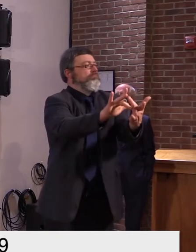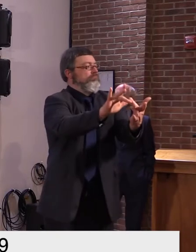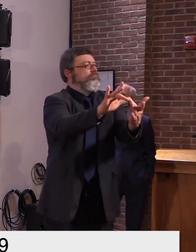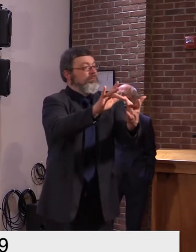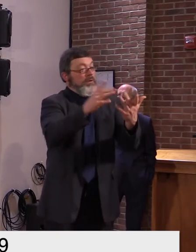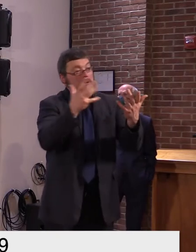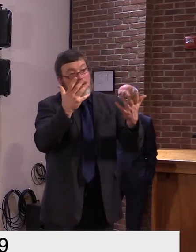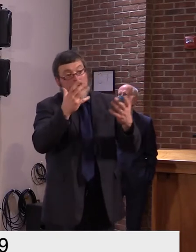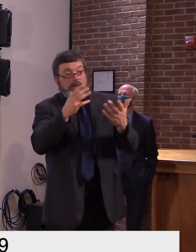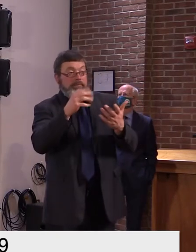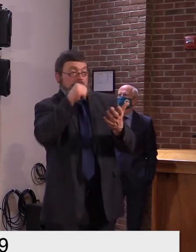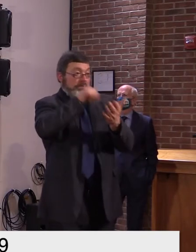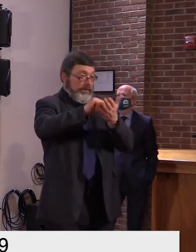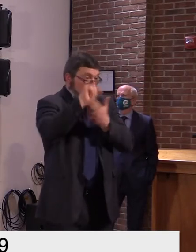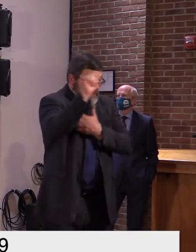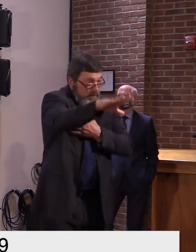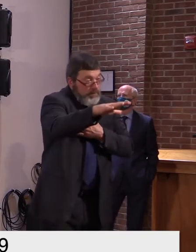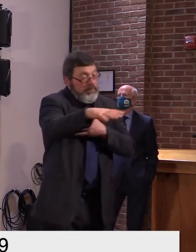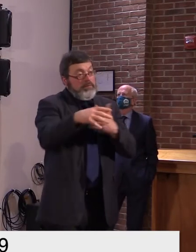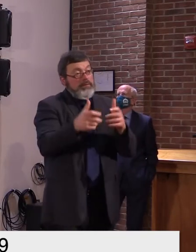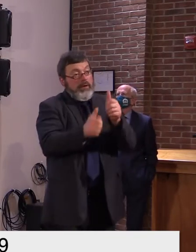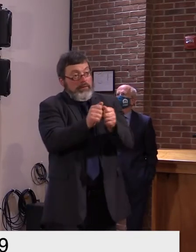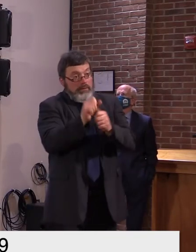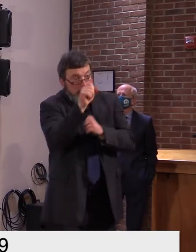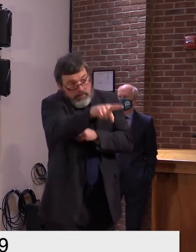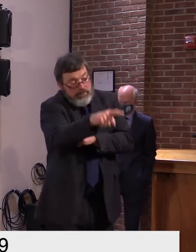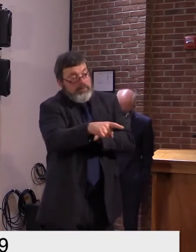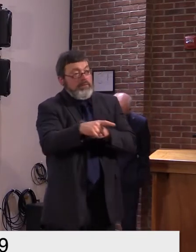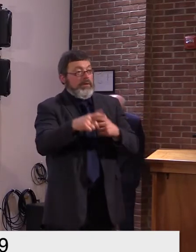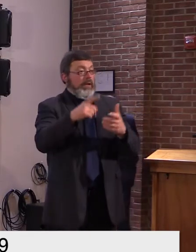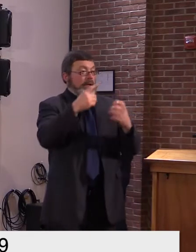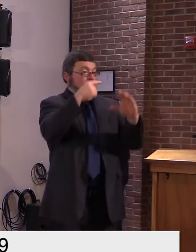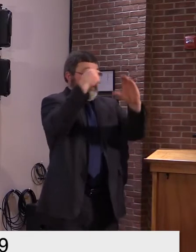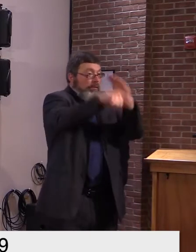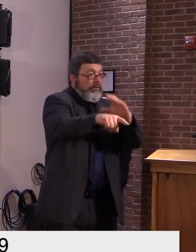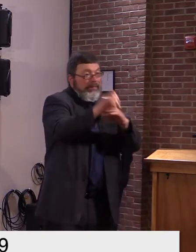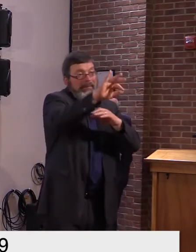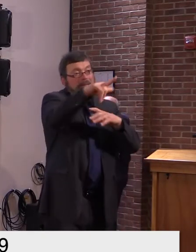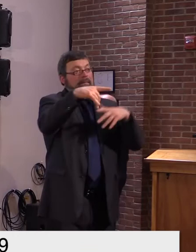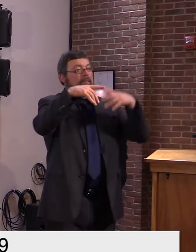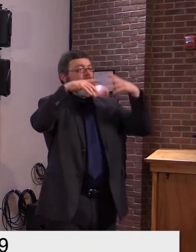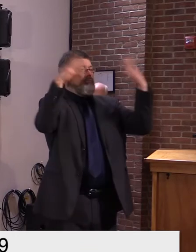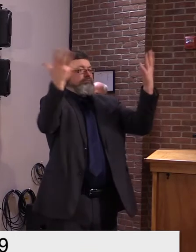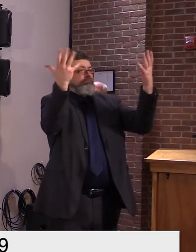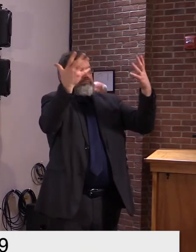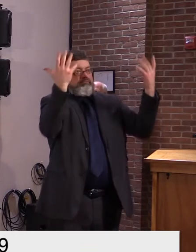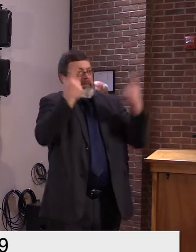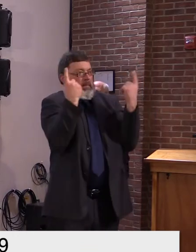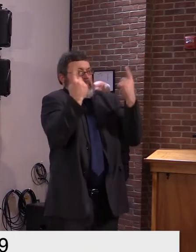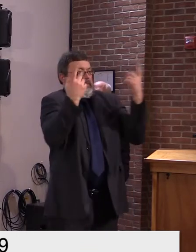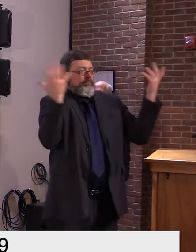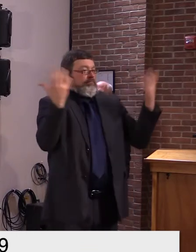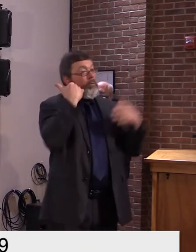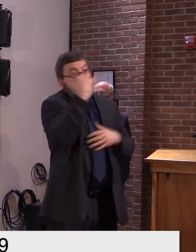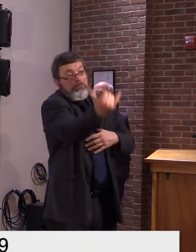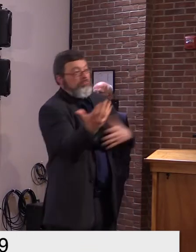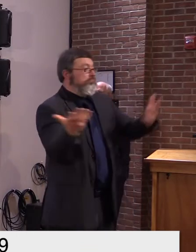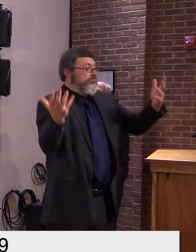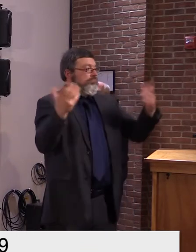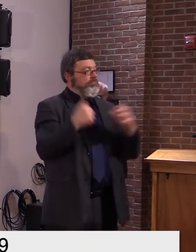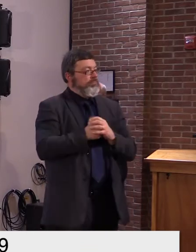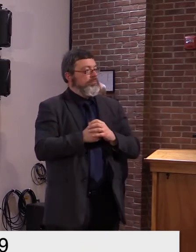We also anticipate that many in the oldest age groups, because they may actually have very close and